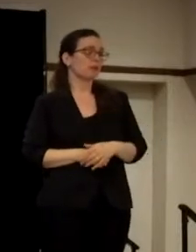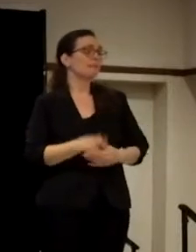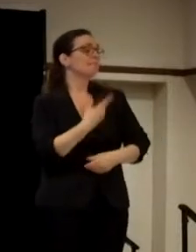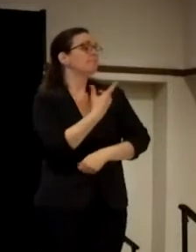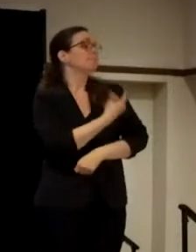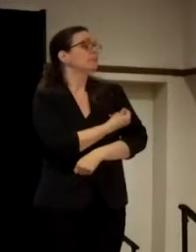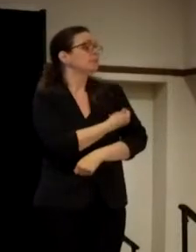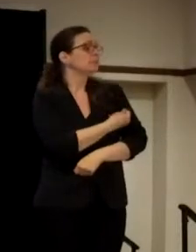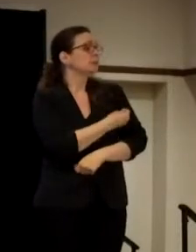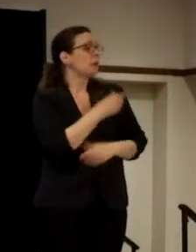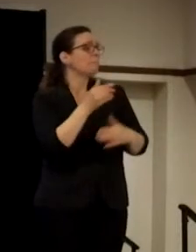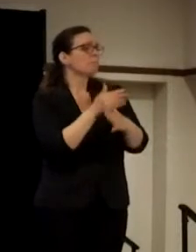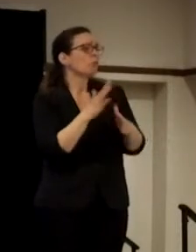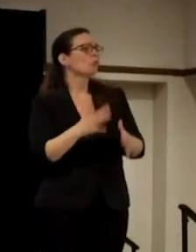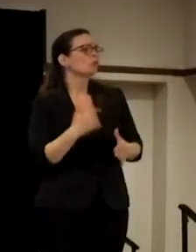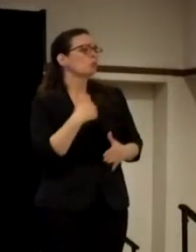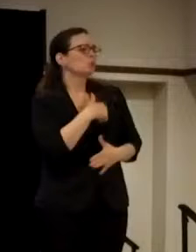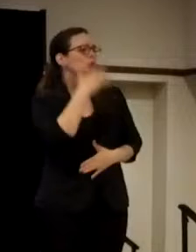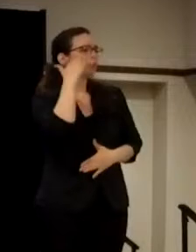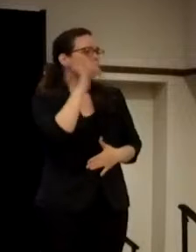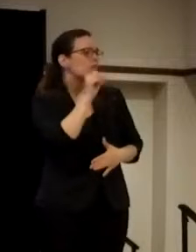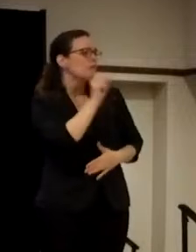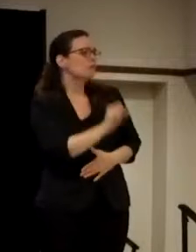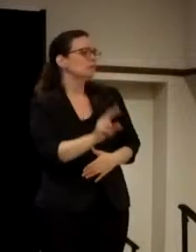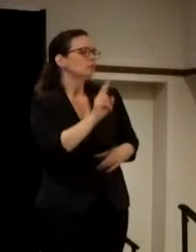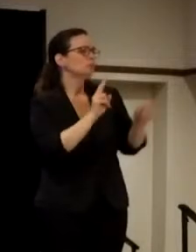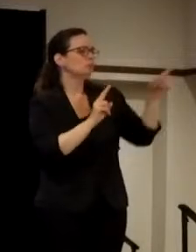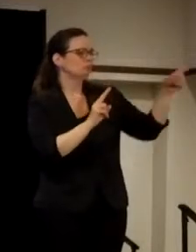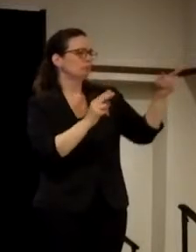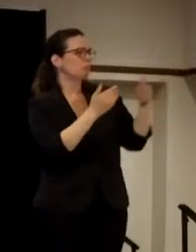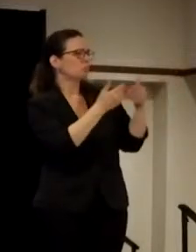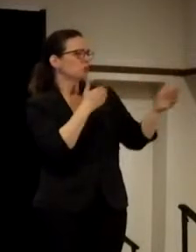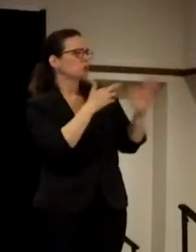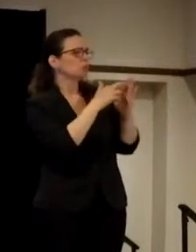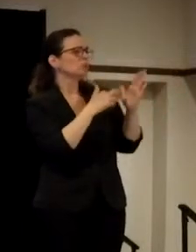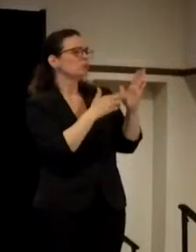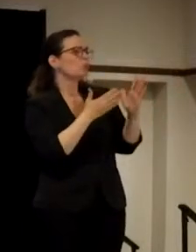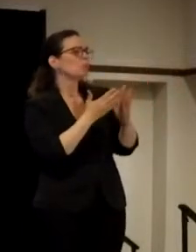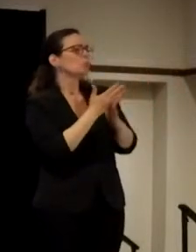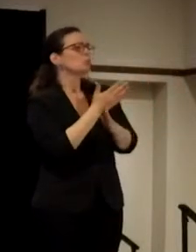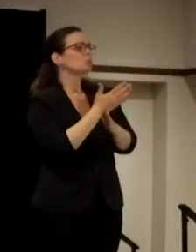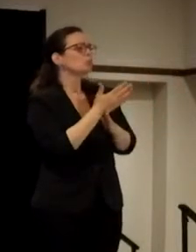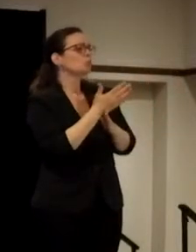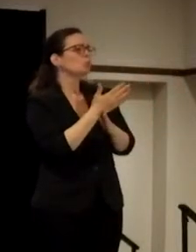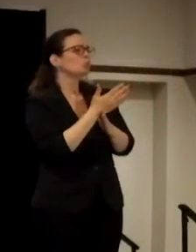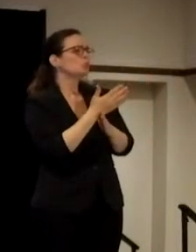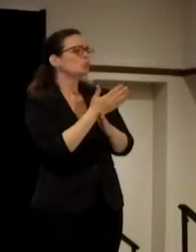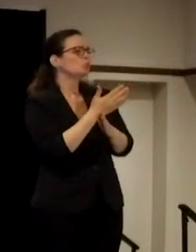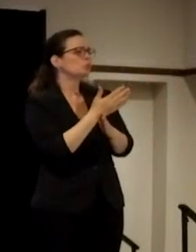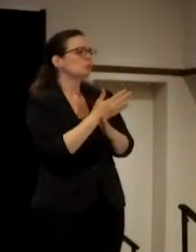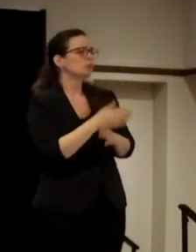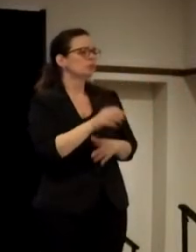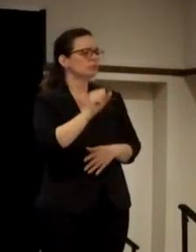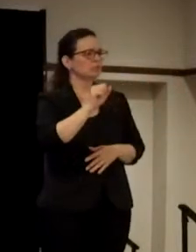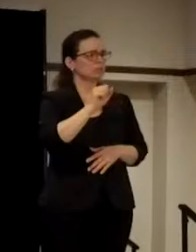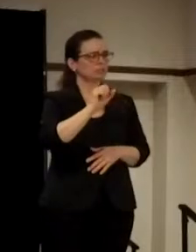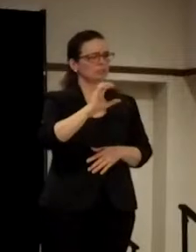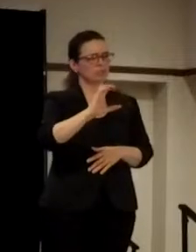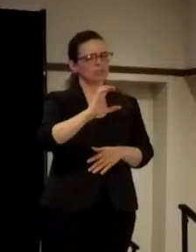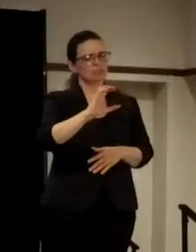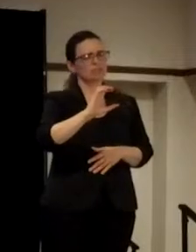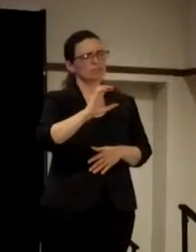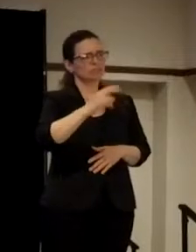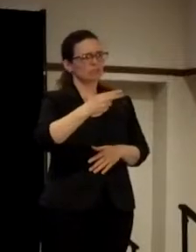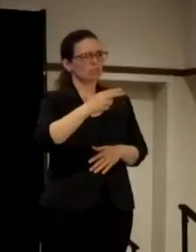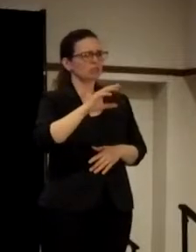offering kind of a pre-registration through the Shine Center. I saw a form on its website. Yeah. They may or may not get